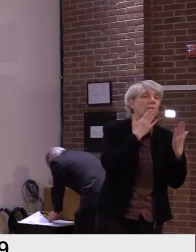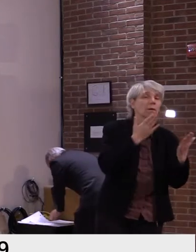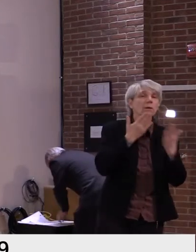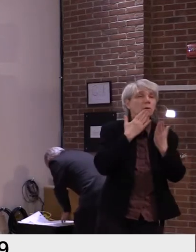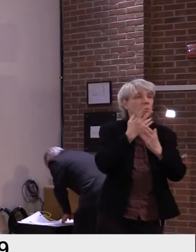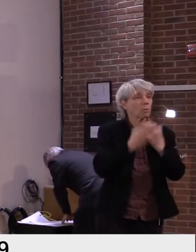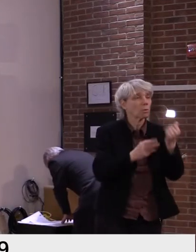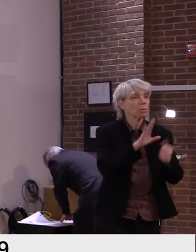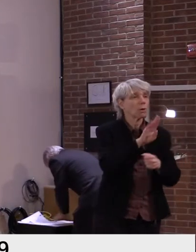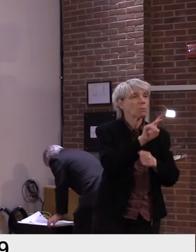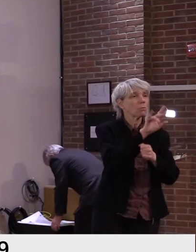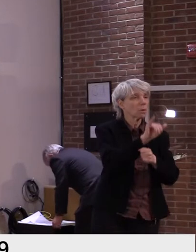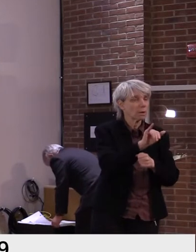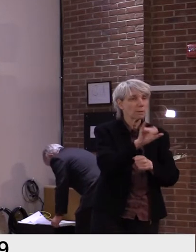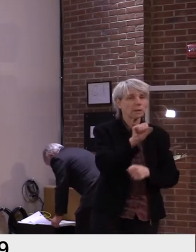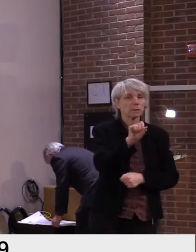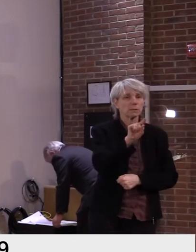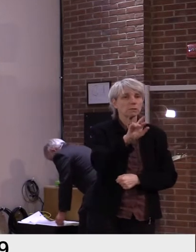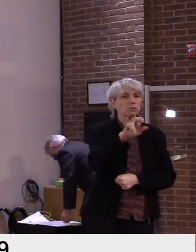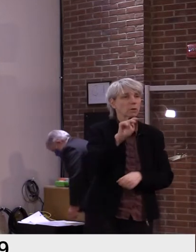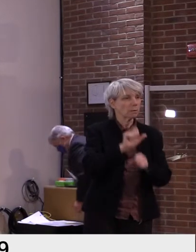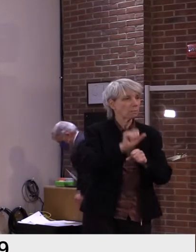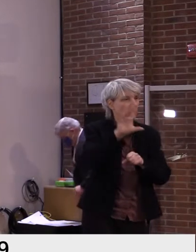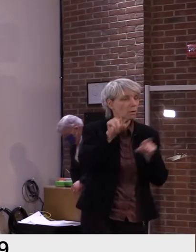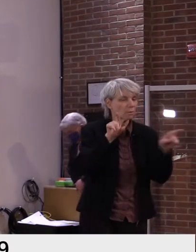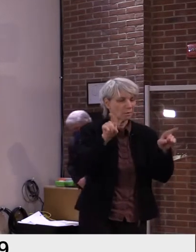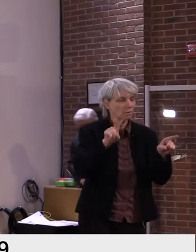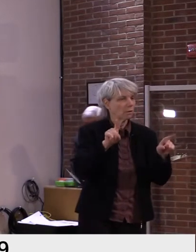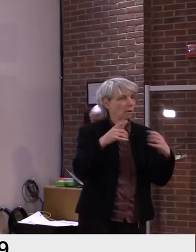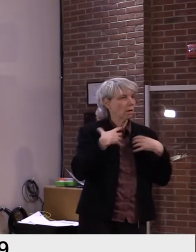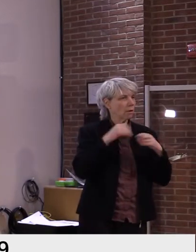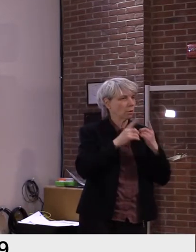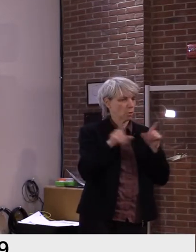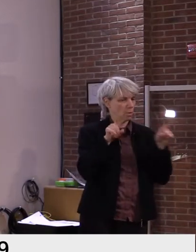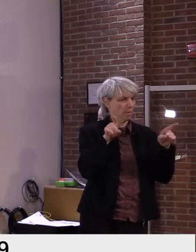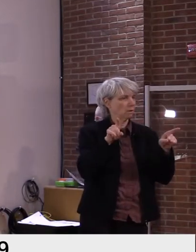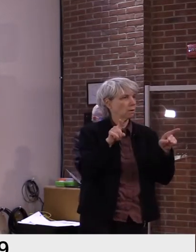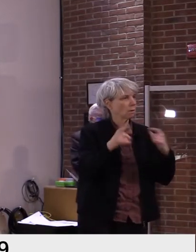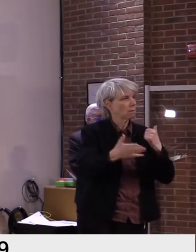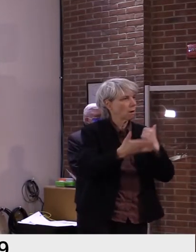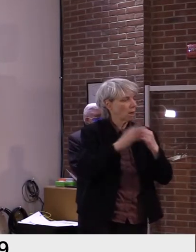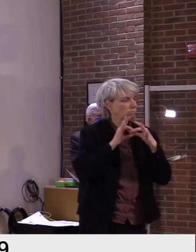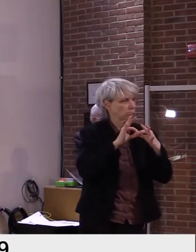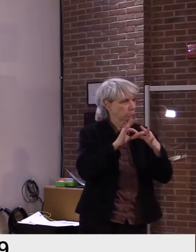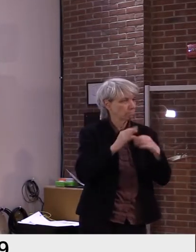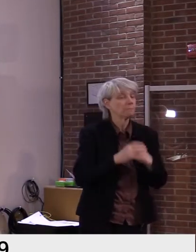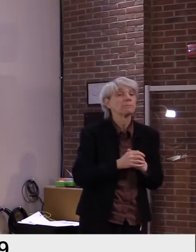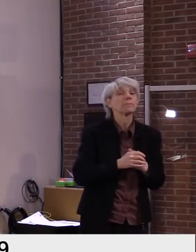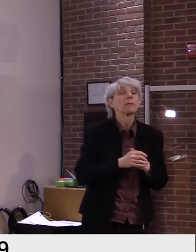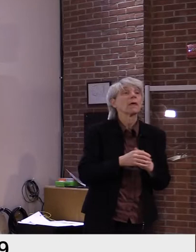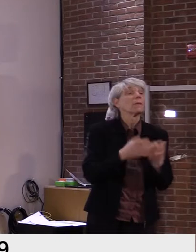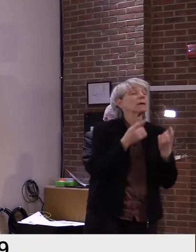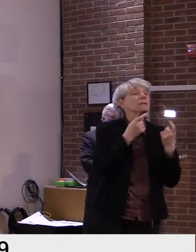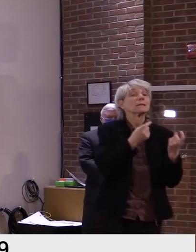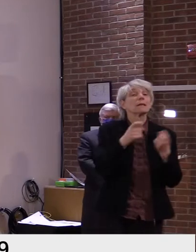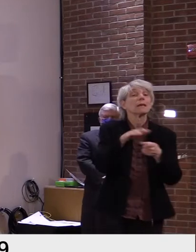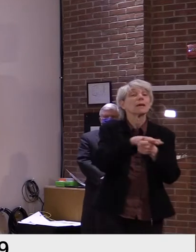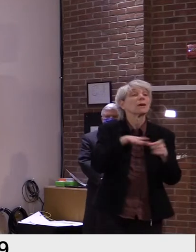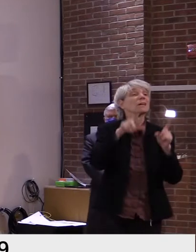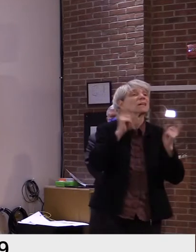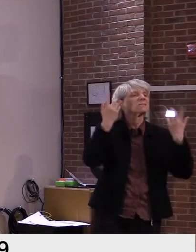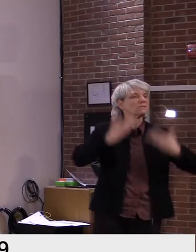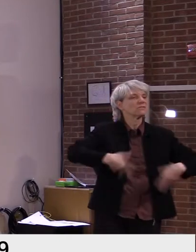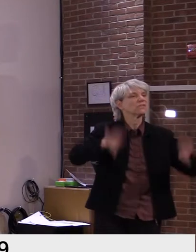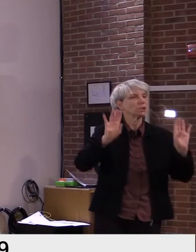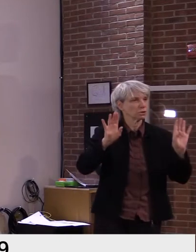Mountain Urgent Care for working with us in these efforts. The ski area testing is now complete, but we still have